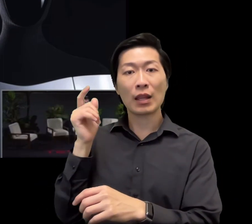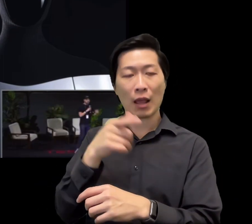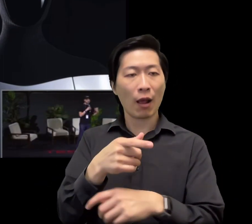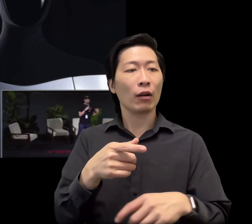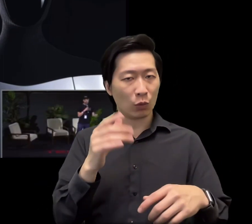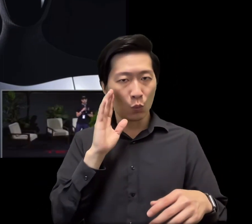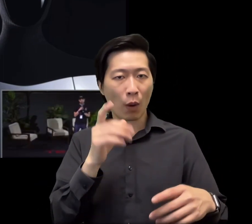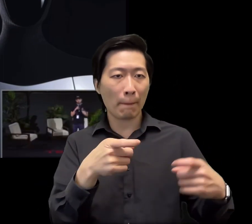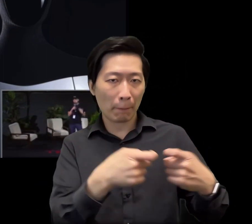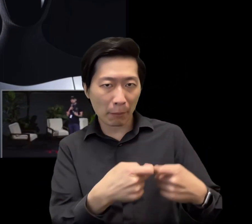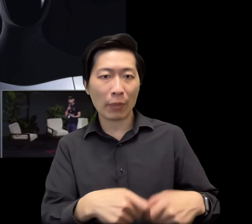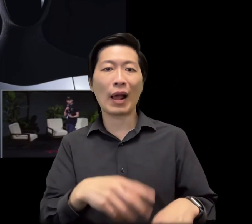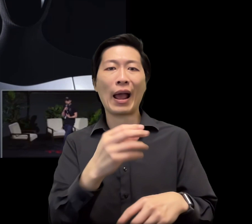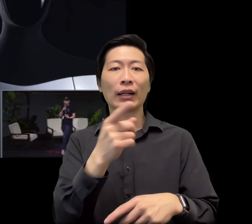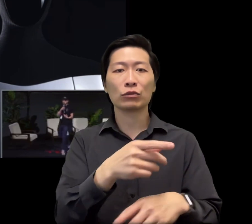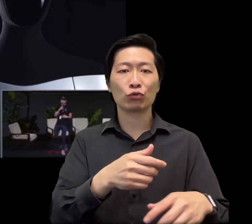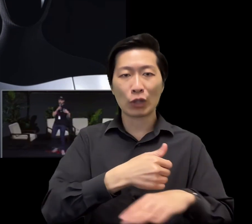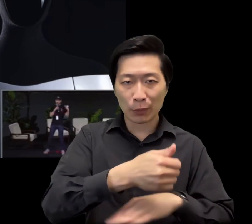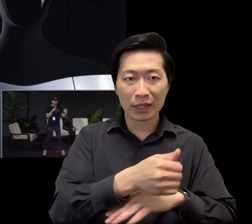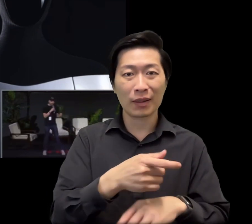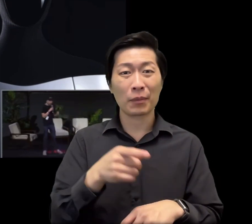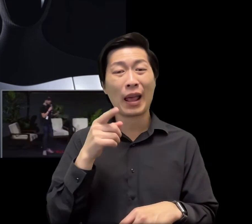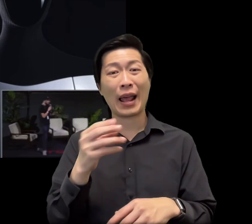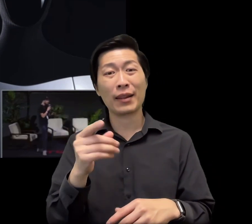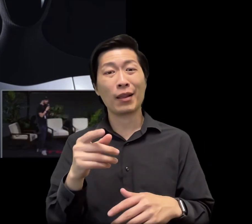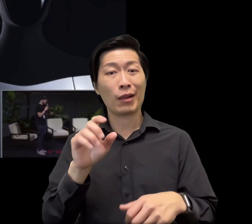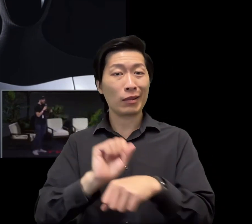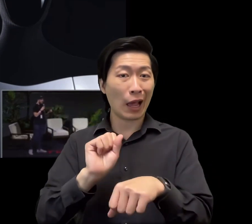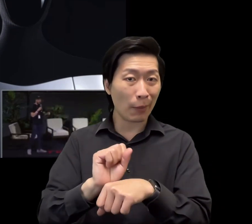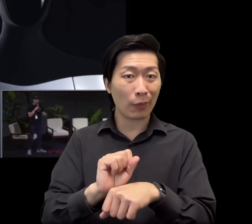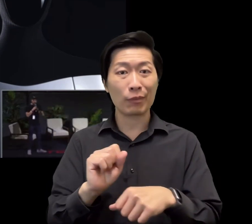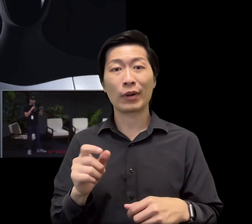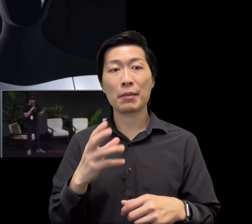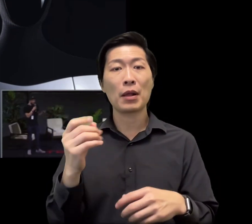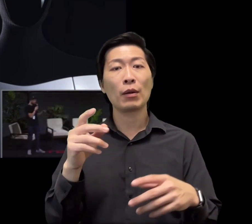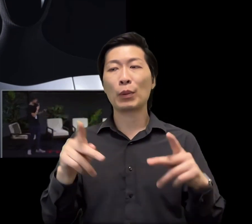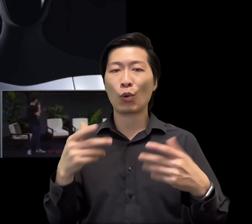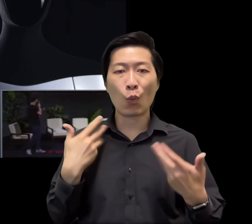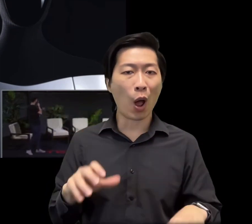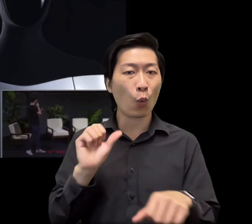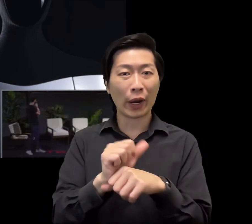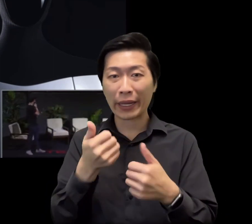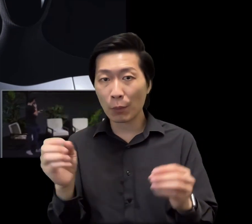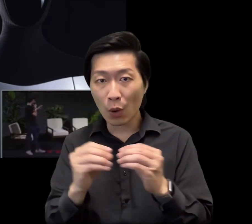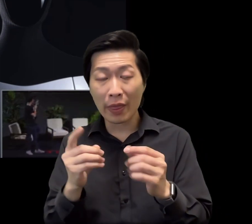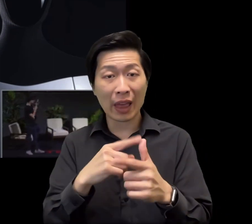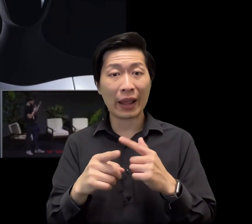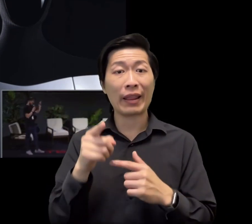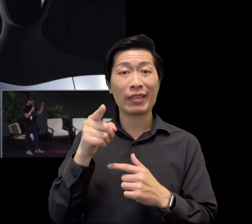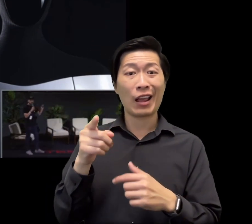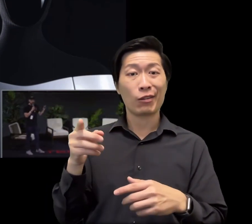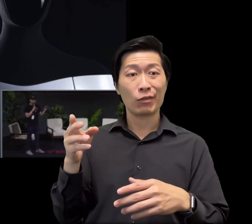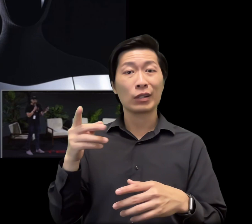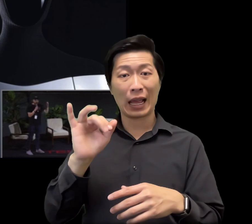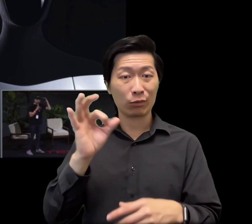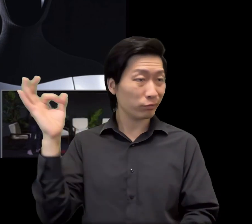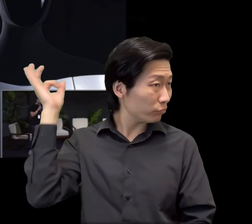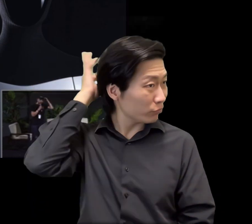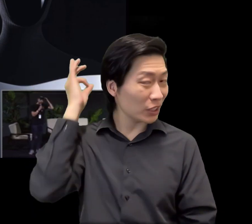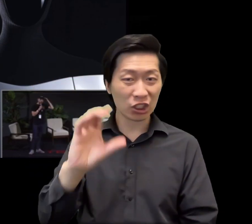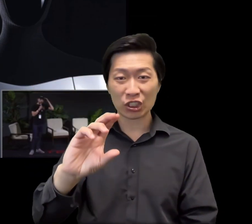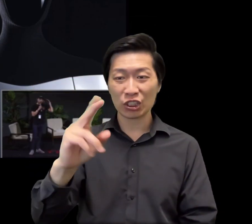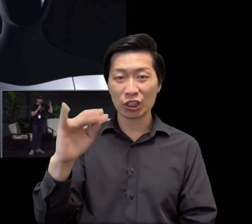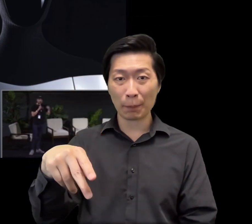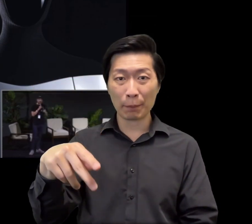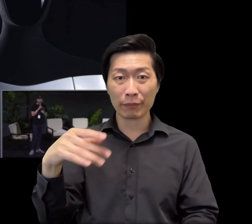changed to fixing the labor and human problem, which is way bigger, and this like nobody wants to work anymore thing. And then that's going to converge with the chips